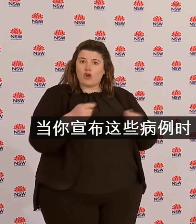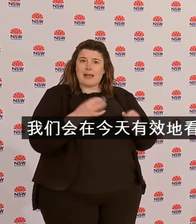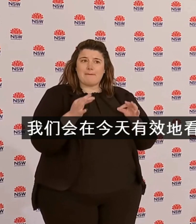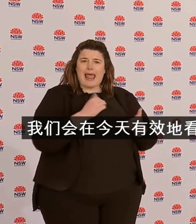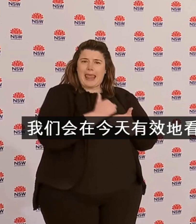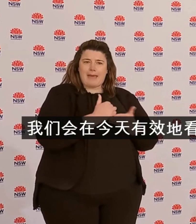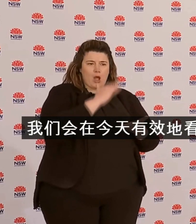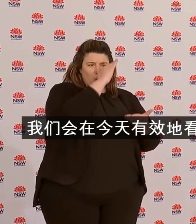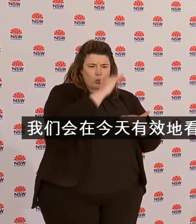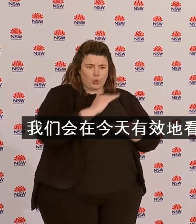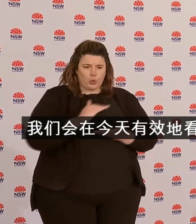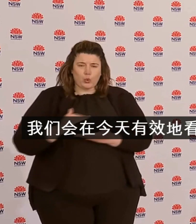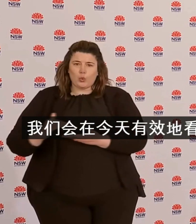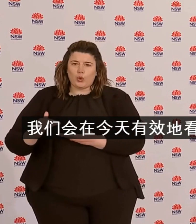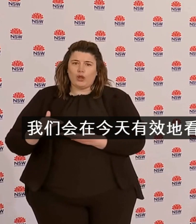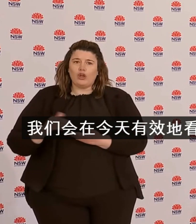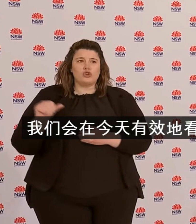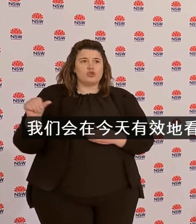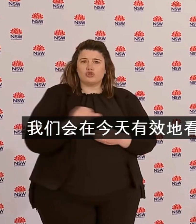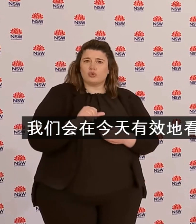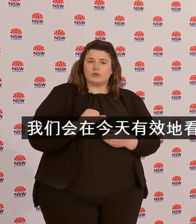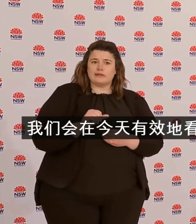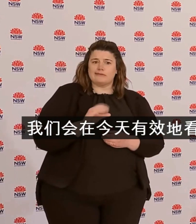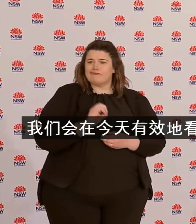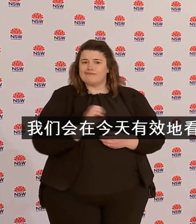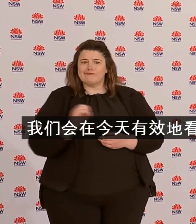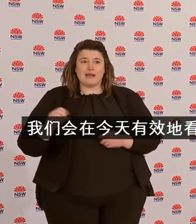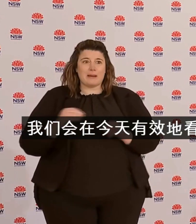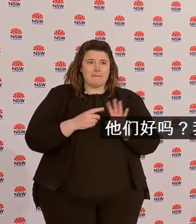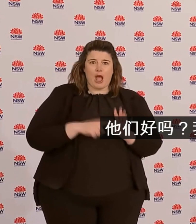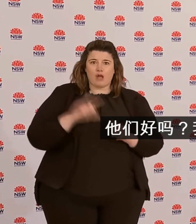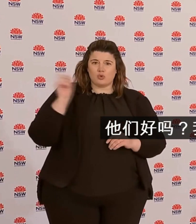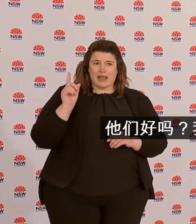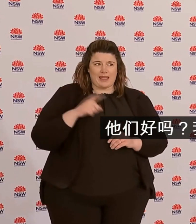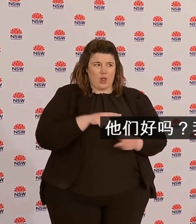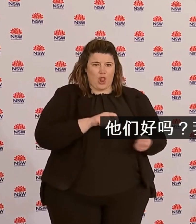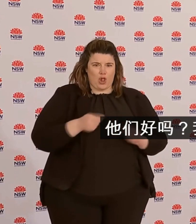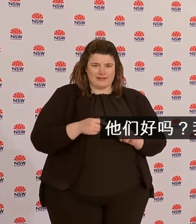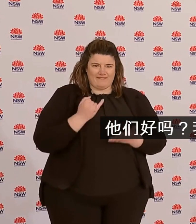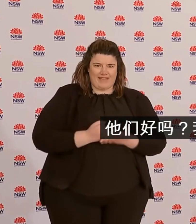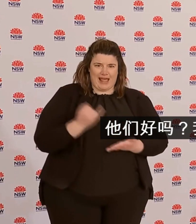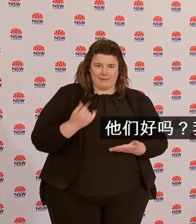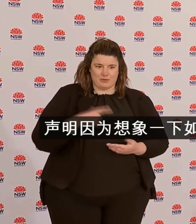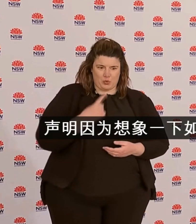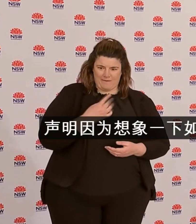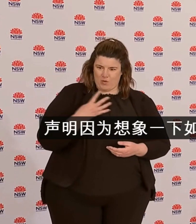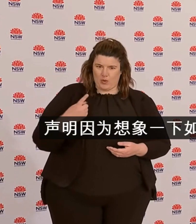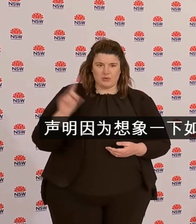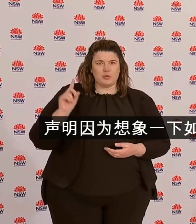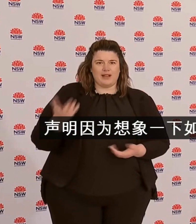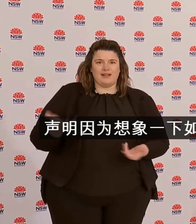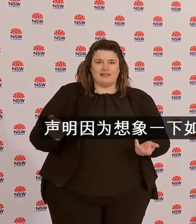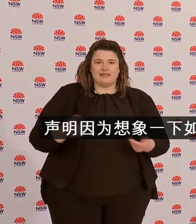announced them, you said that we'd see the impact of that by effectively today. They haven't worked, have they? Well, I completely disagree with that